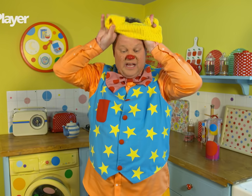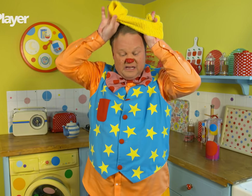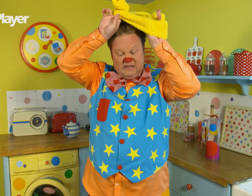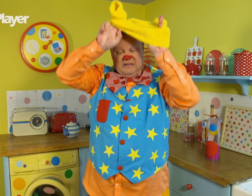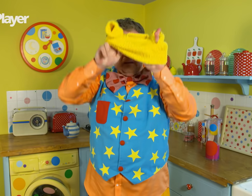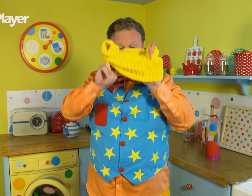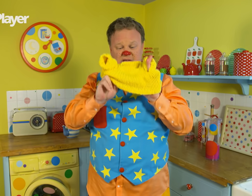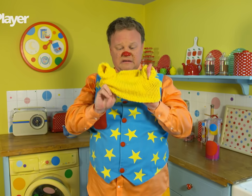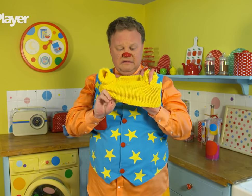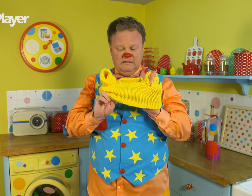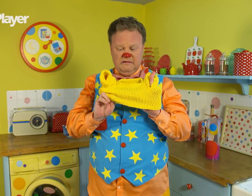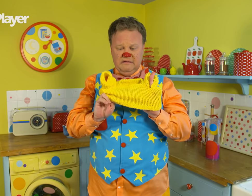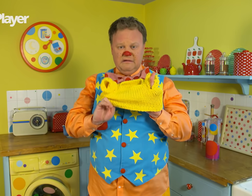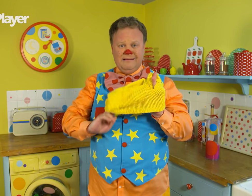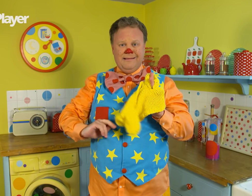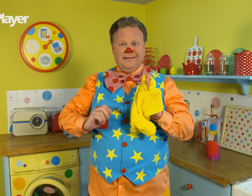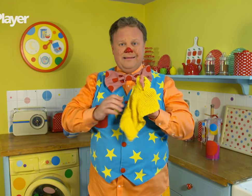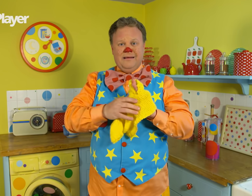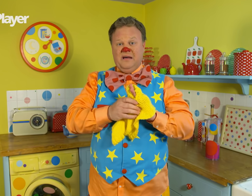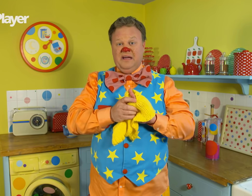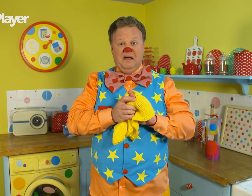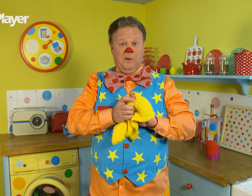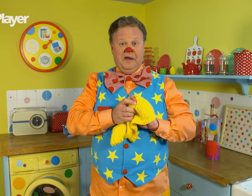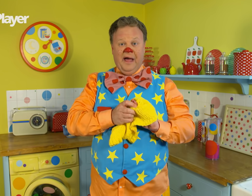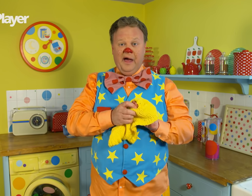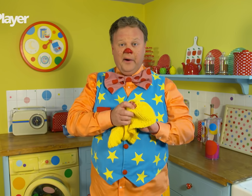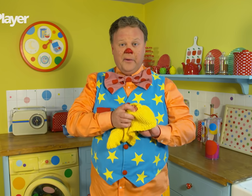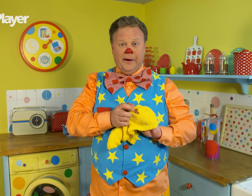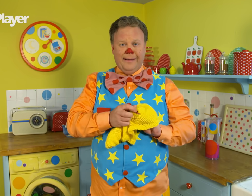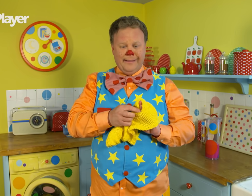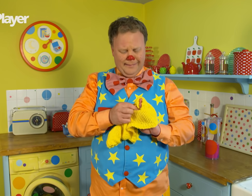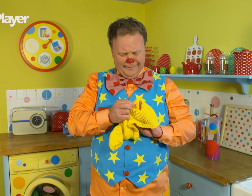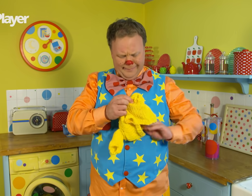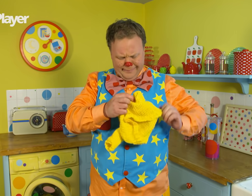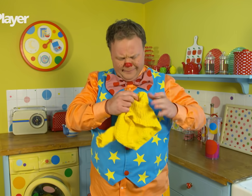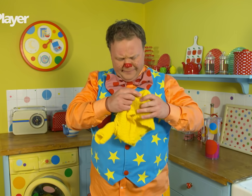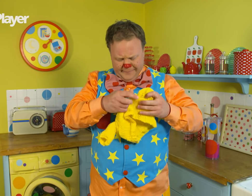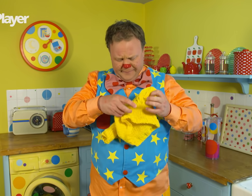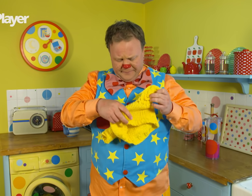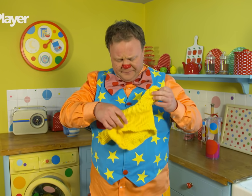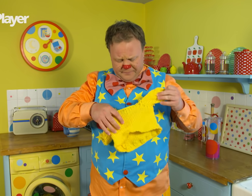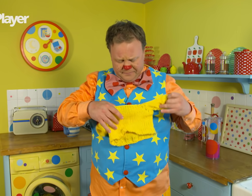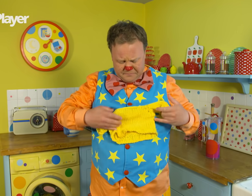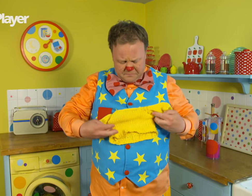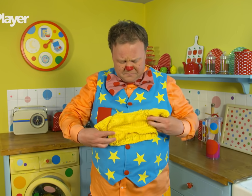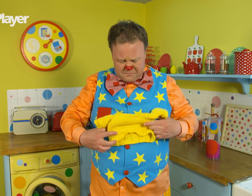small. And where have all the spots gone? I don't know. The spots must have washed off, Mr.